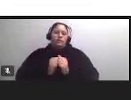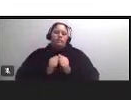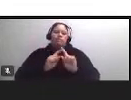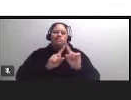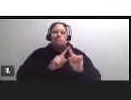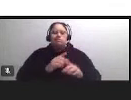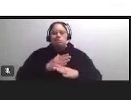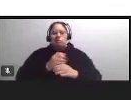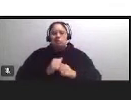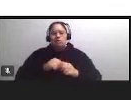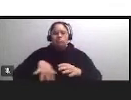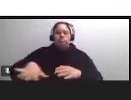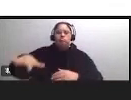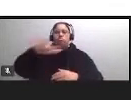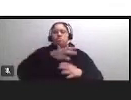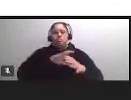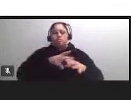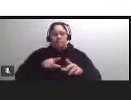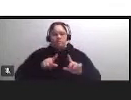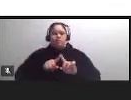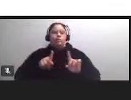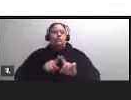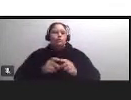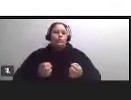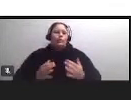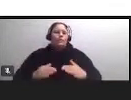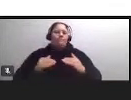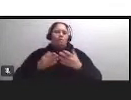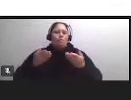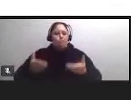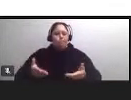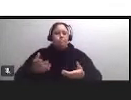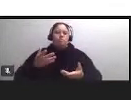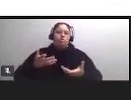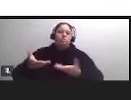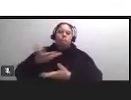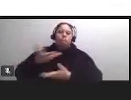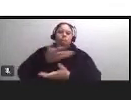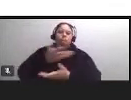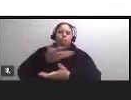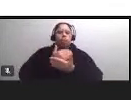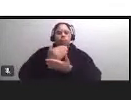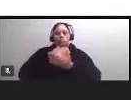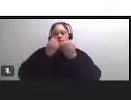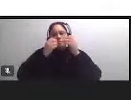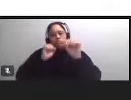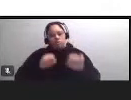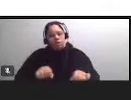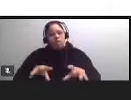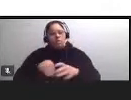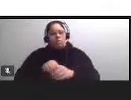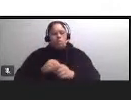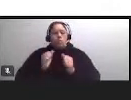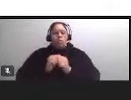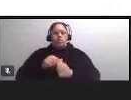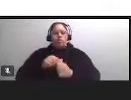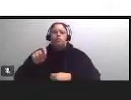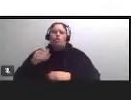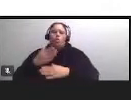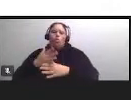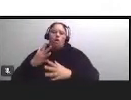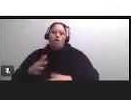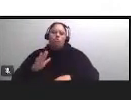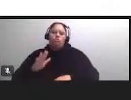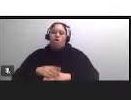colleagues around the province, but also provides a platform to share information with these two-song worker reps